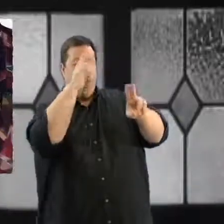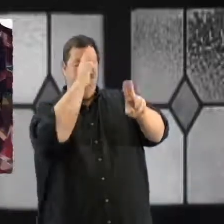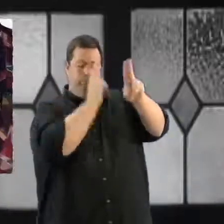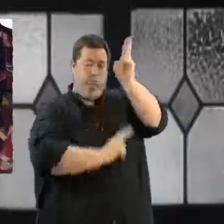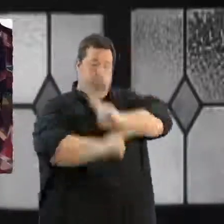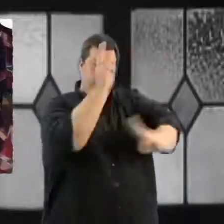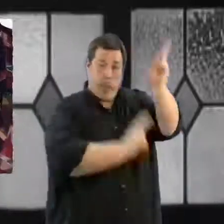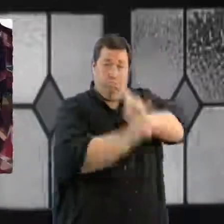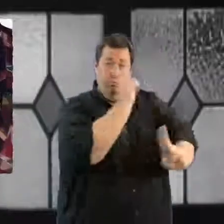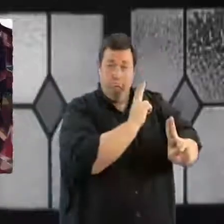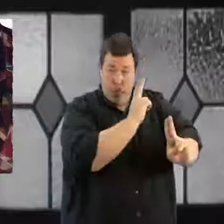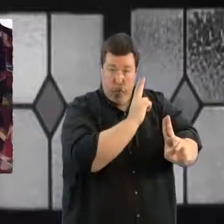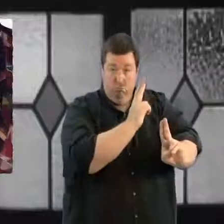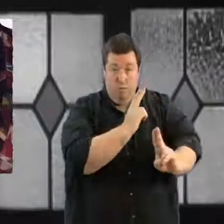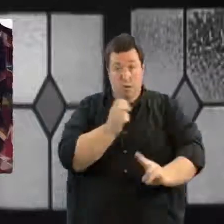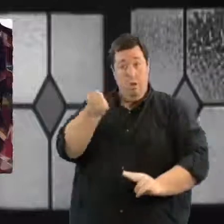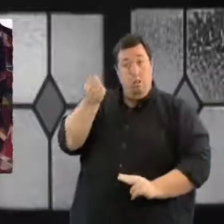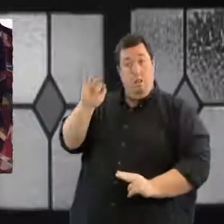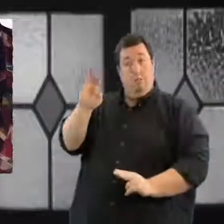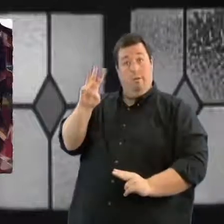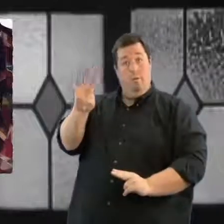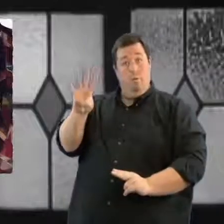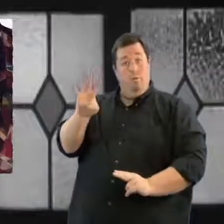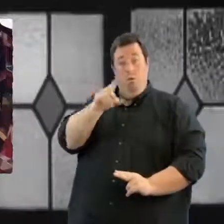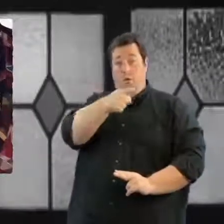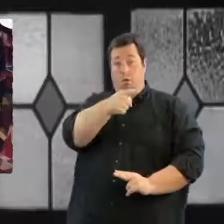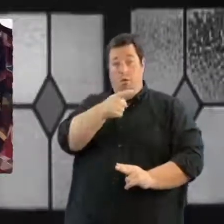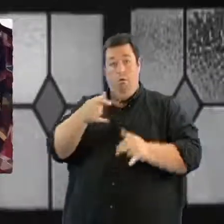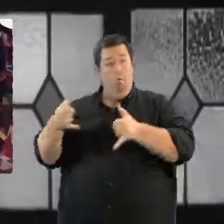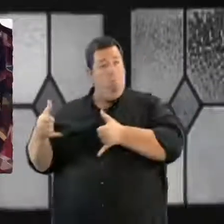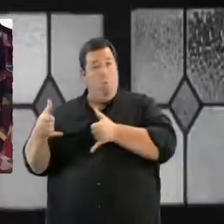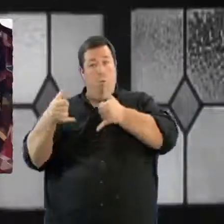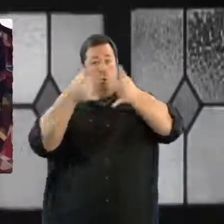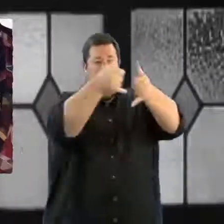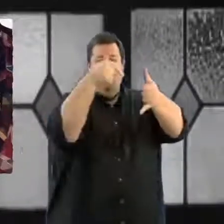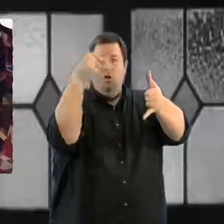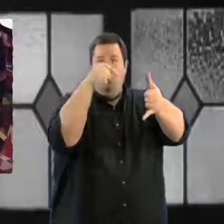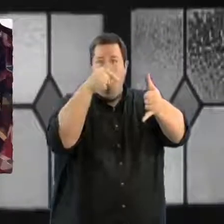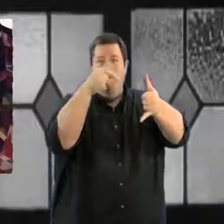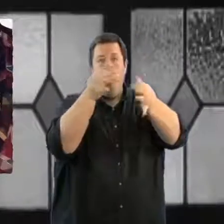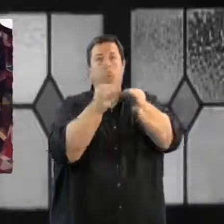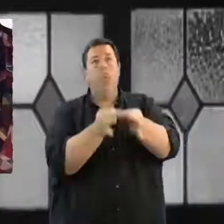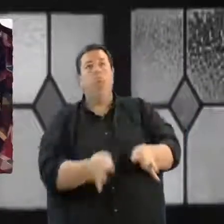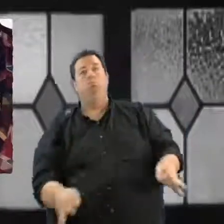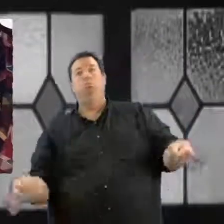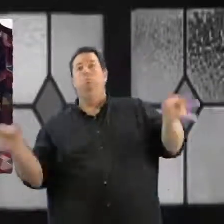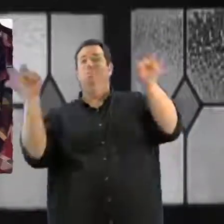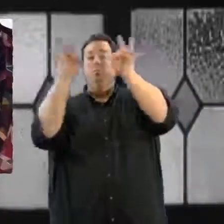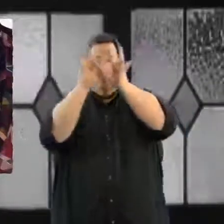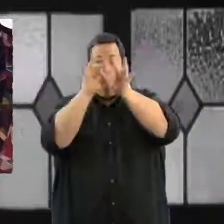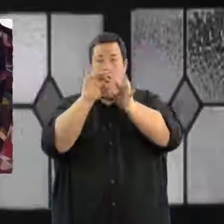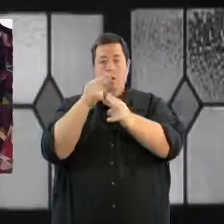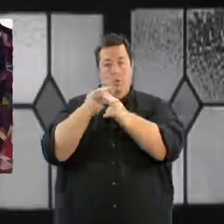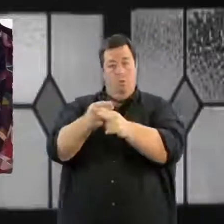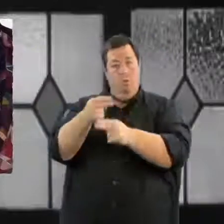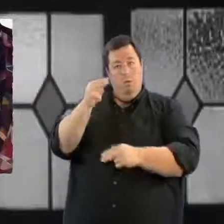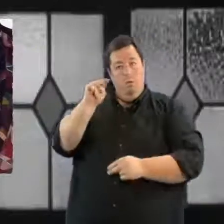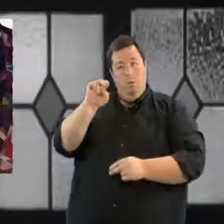him. In 1964, he won the Nobel Peace Prize. He won it because he taught others to fight with words,